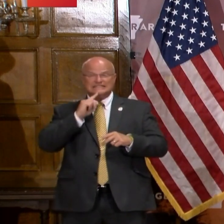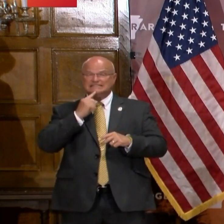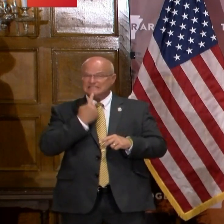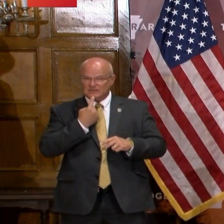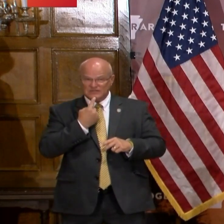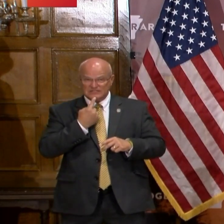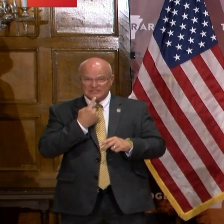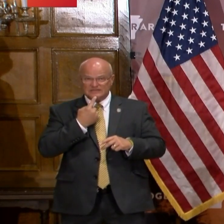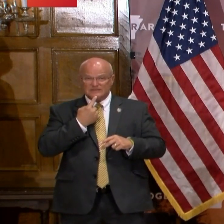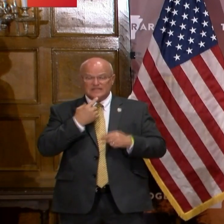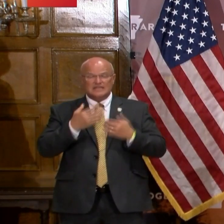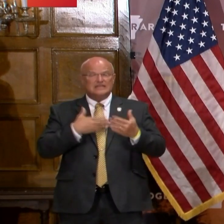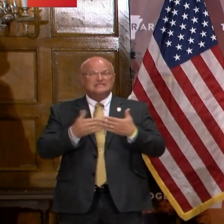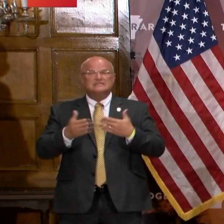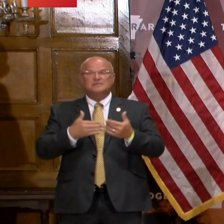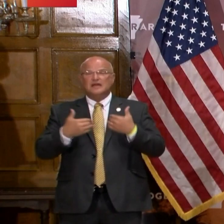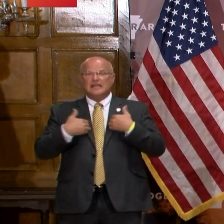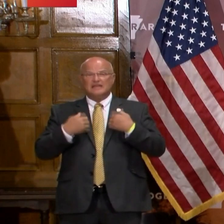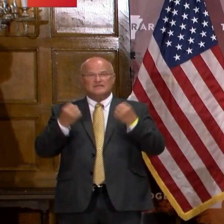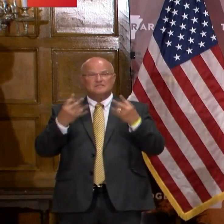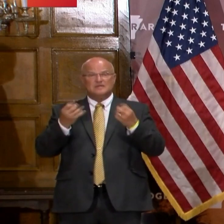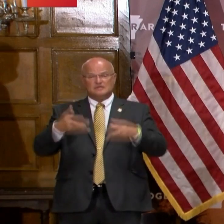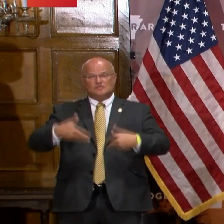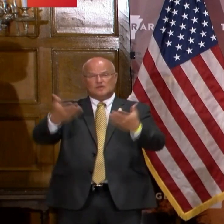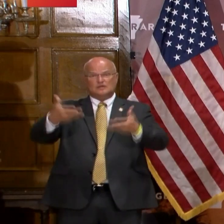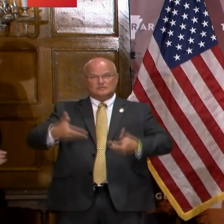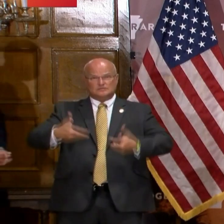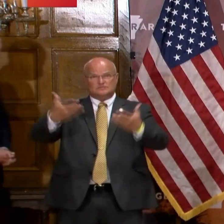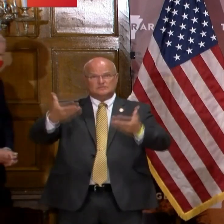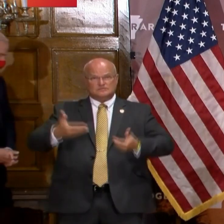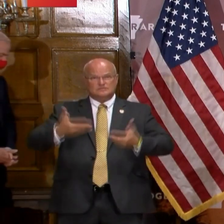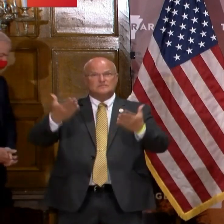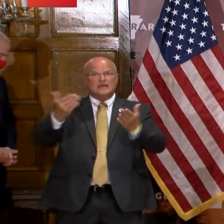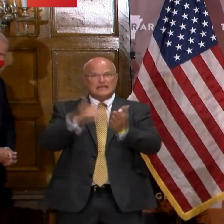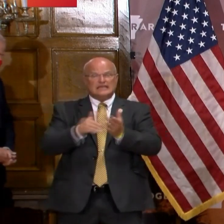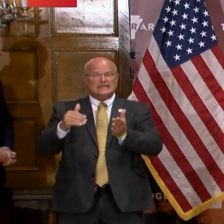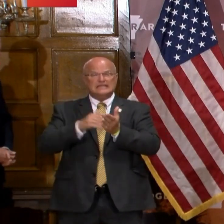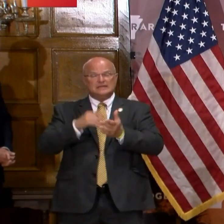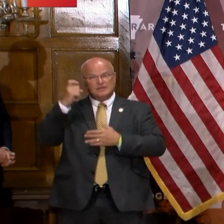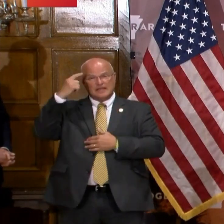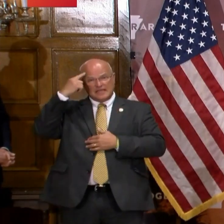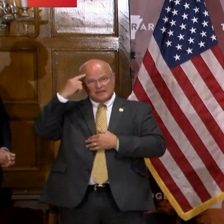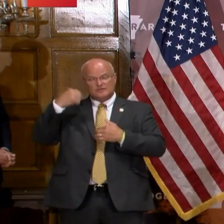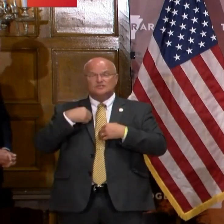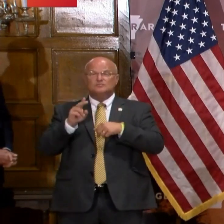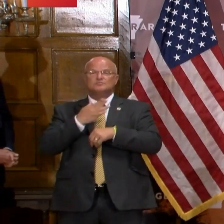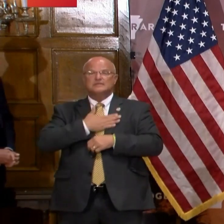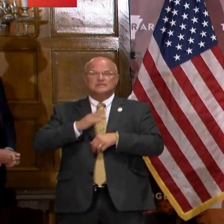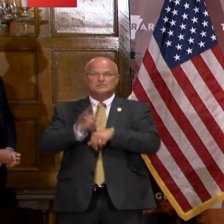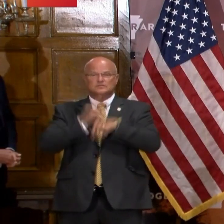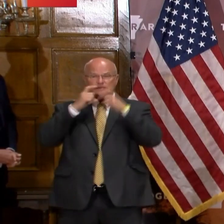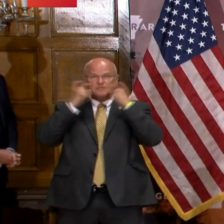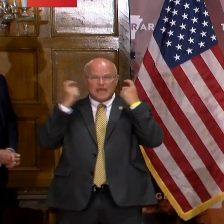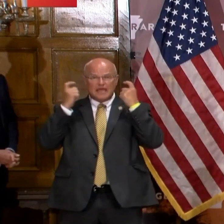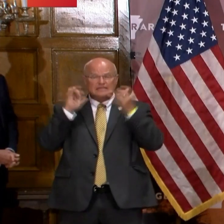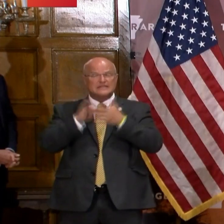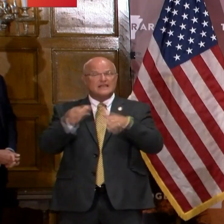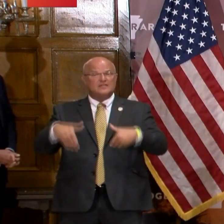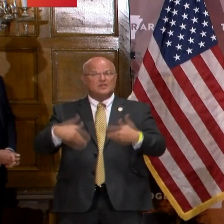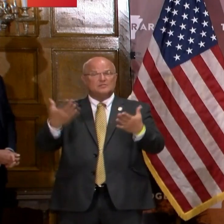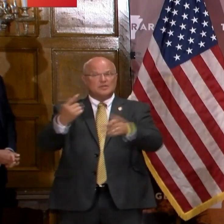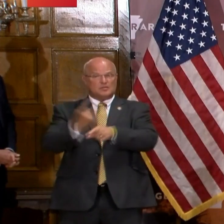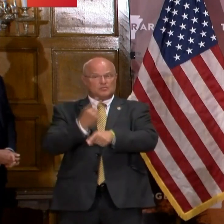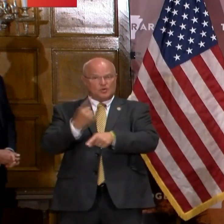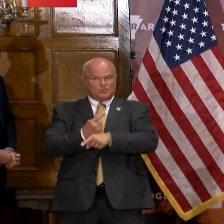seriously, despite having multiple recommendations by the governor to engage in using a mask. I think that the recommendation